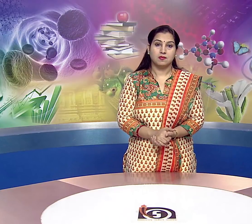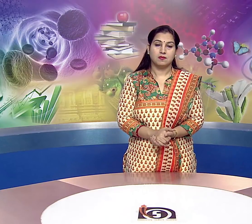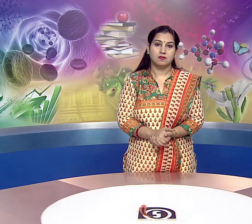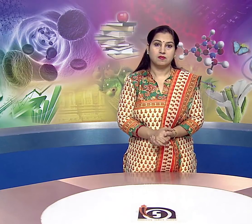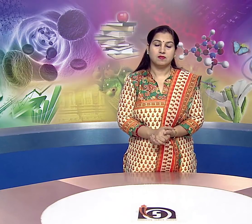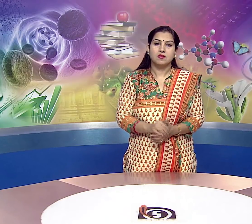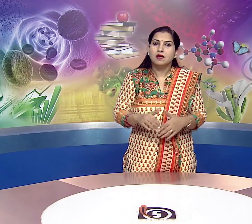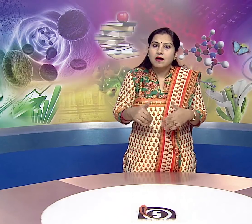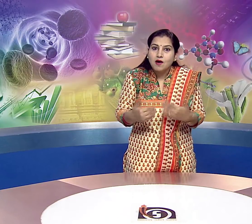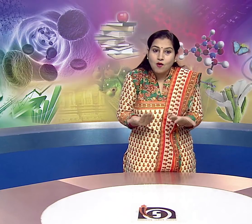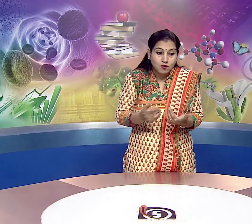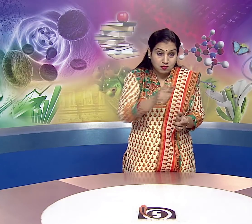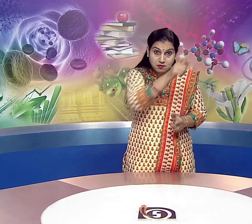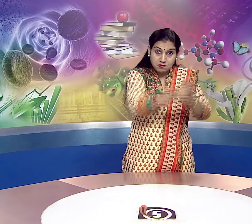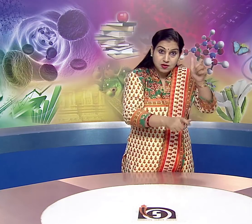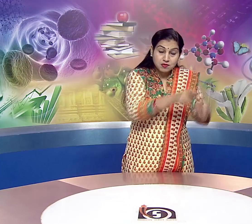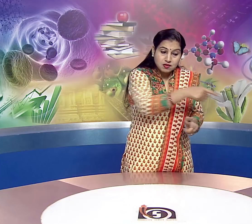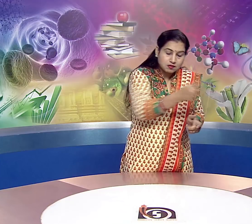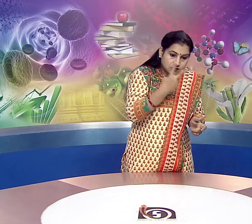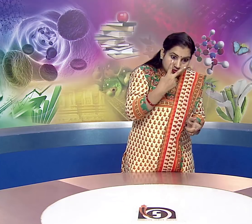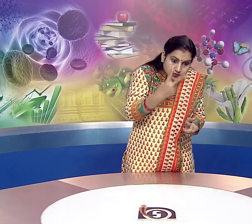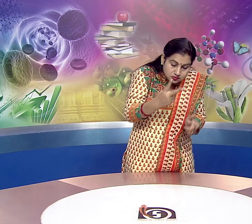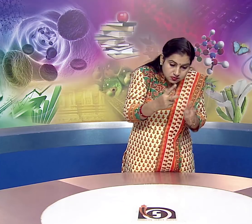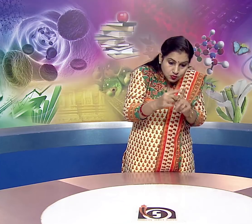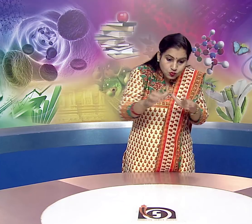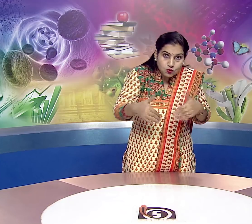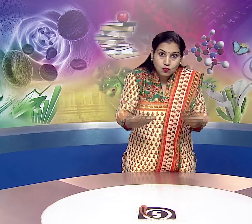How did the people react on seeing this?